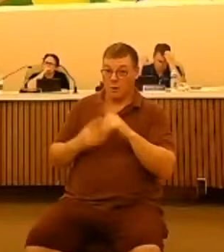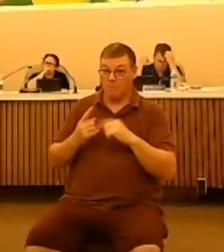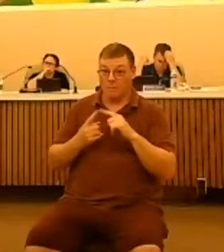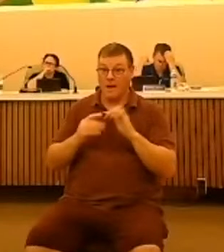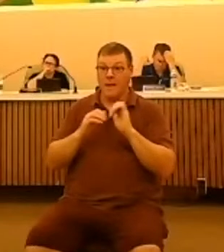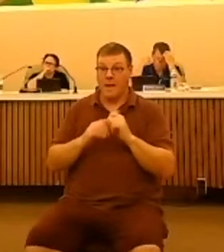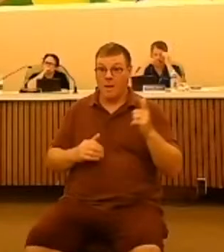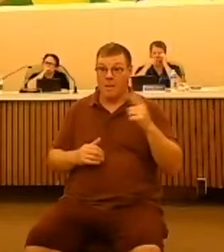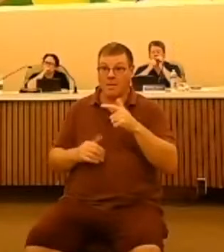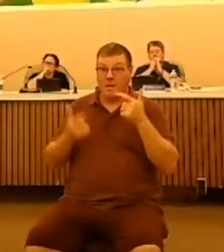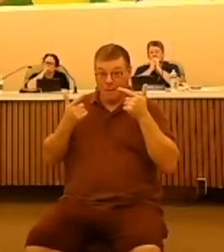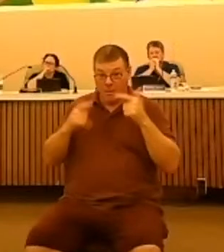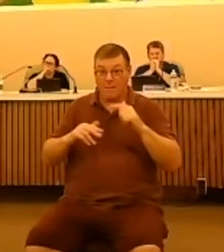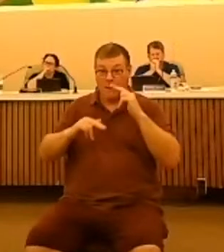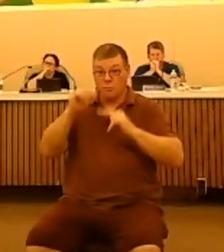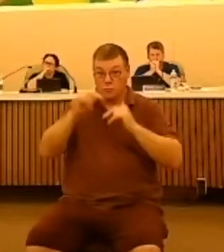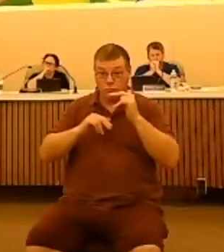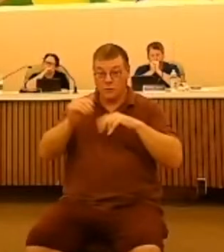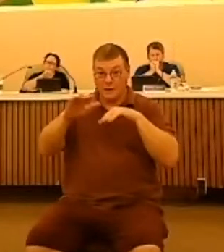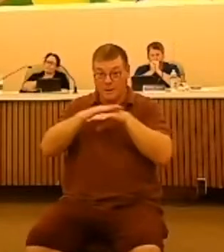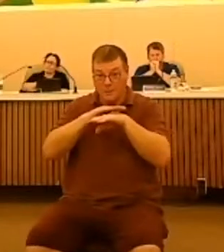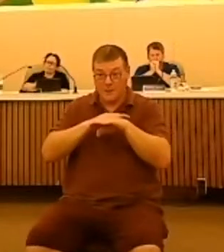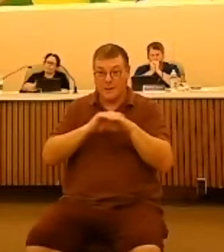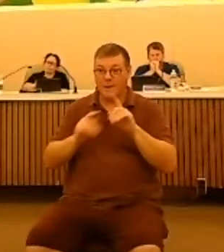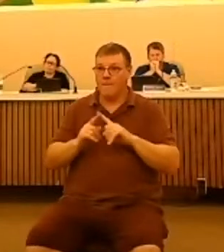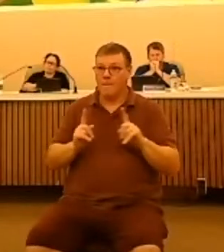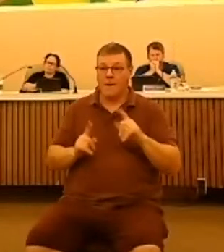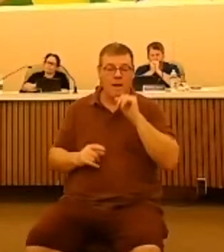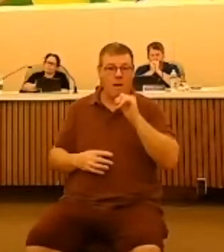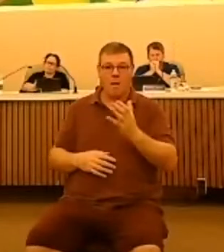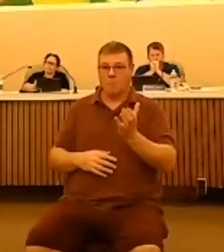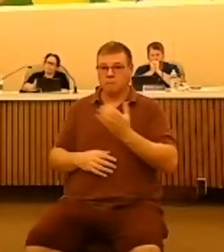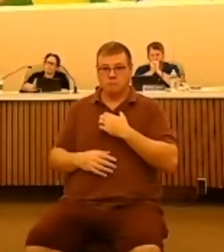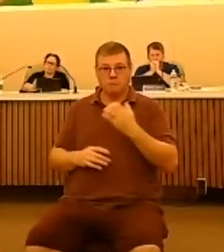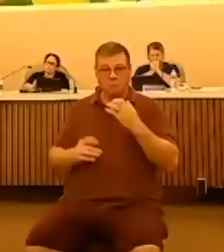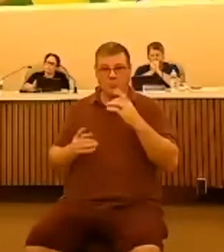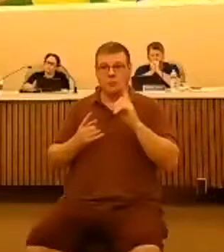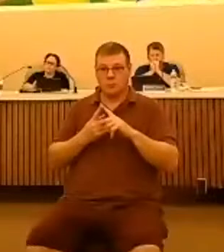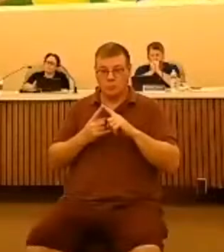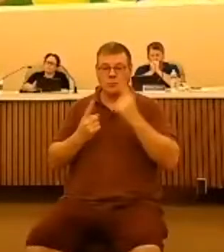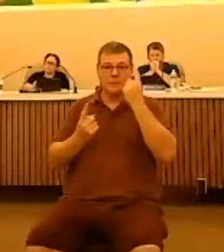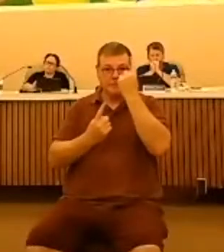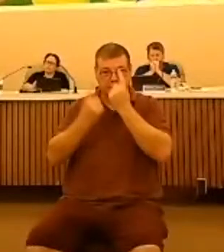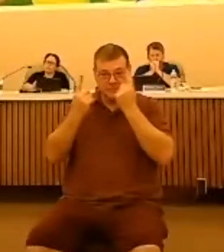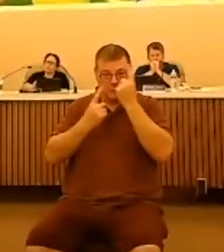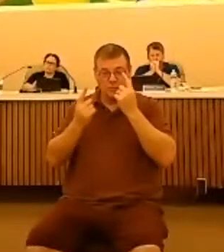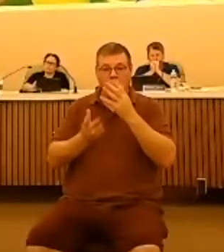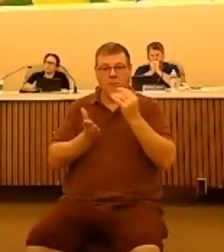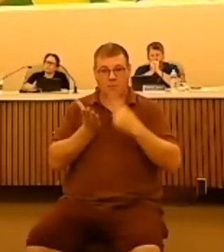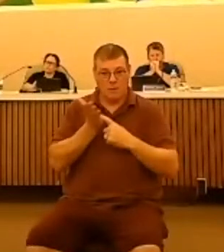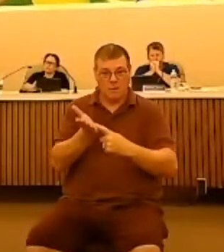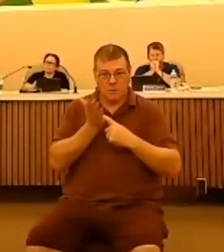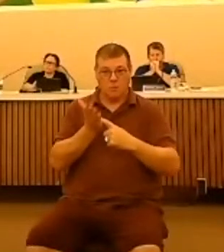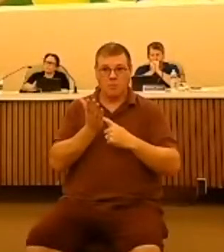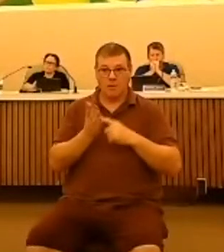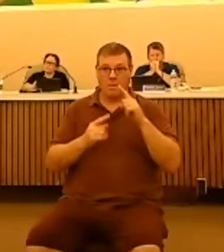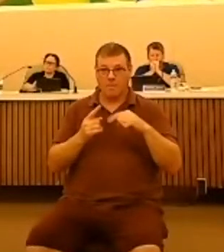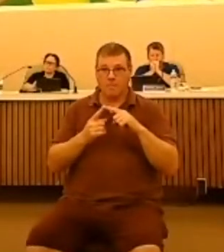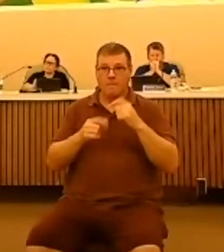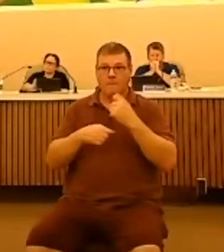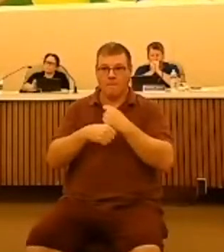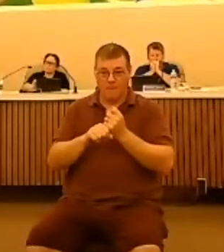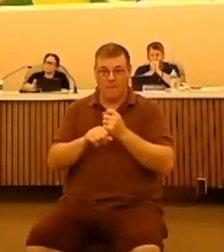they allowed construction access, but they would not be opposed to further consideration and discussion about making that